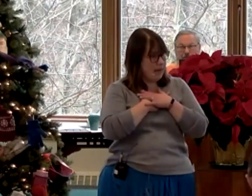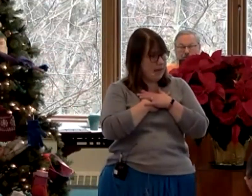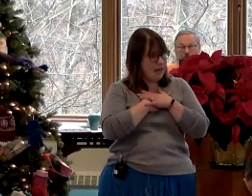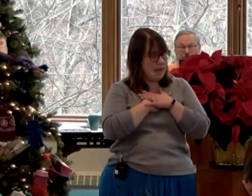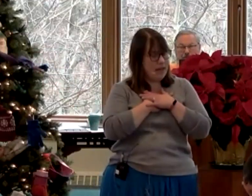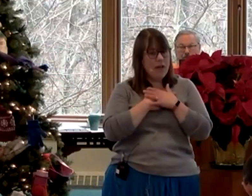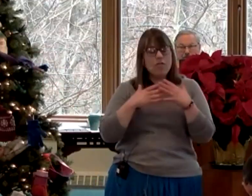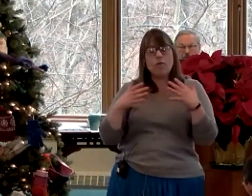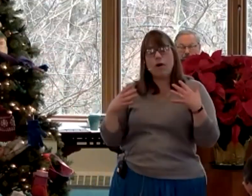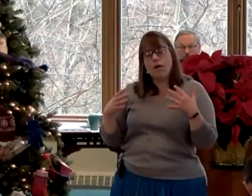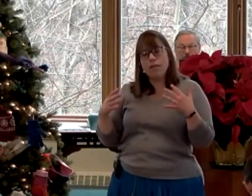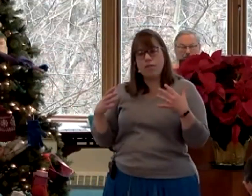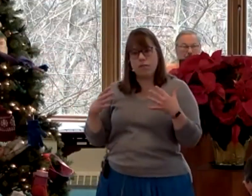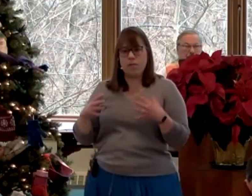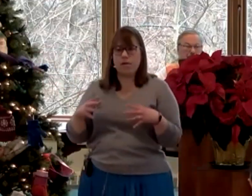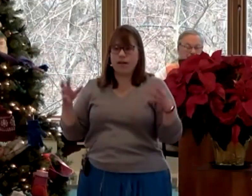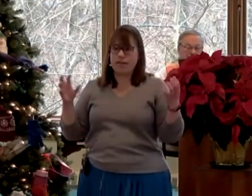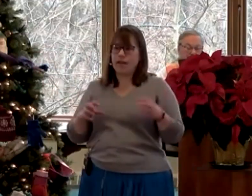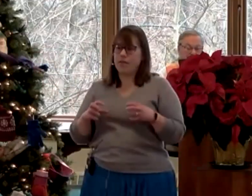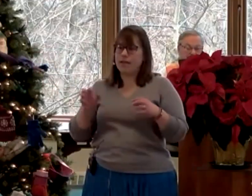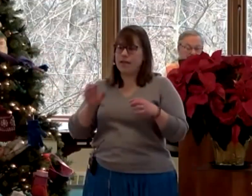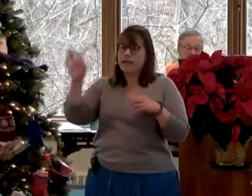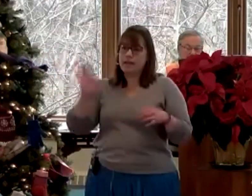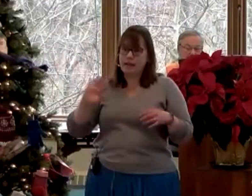sad. So all the Jewish people got